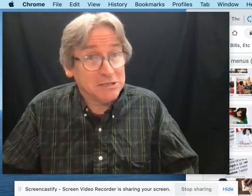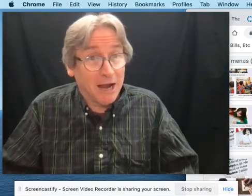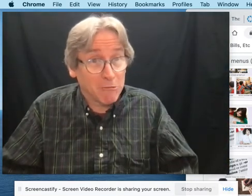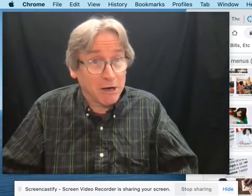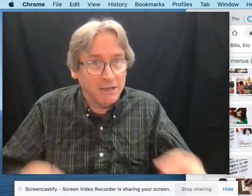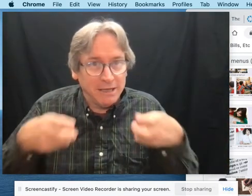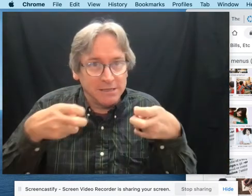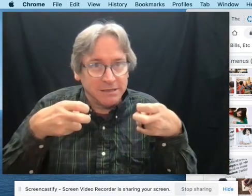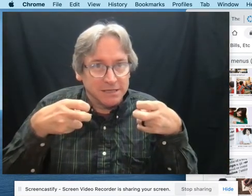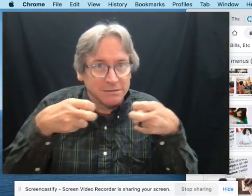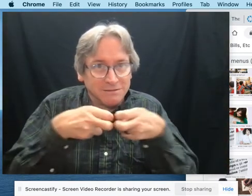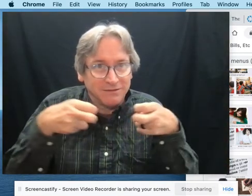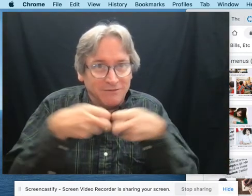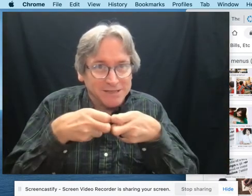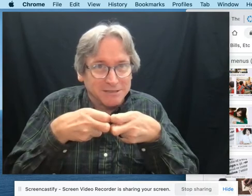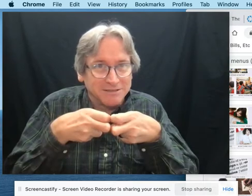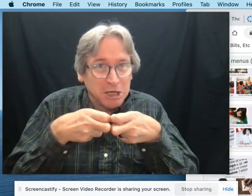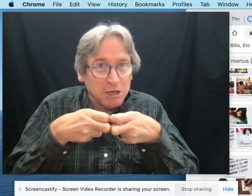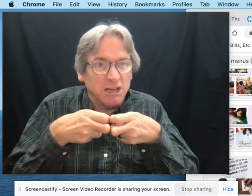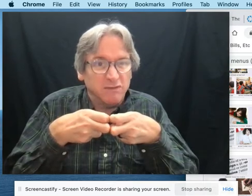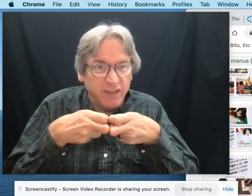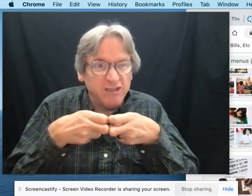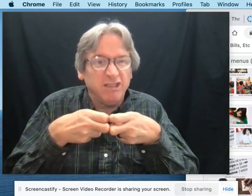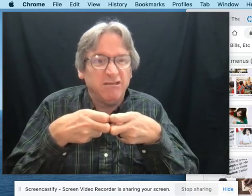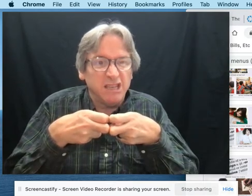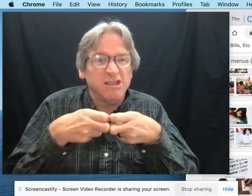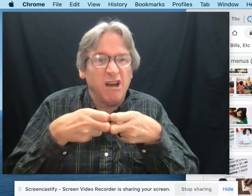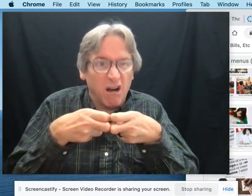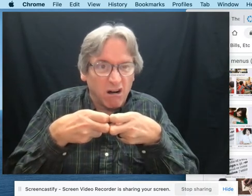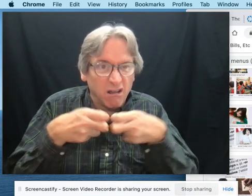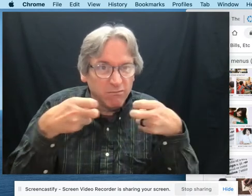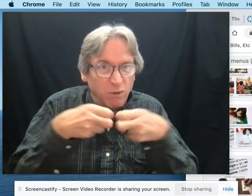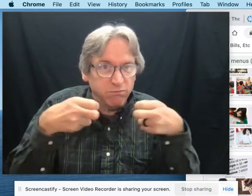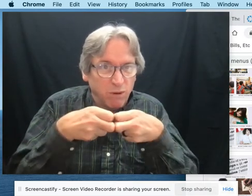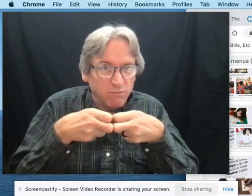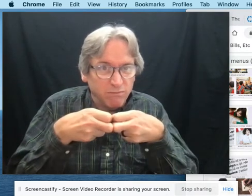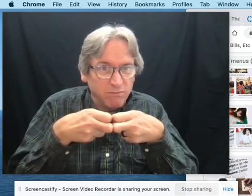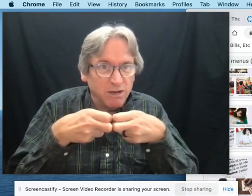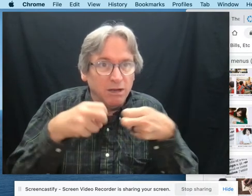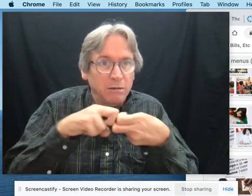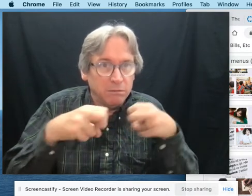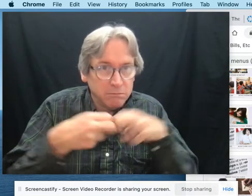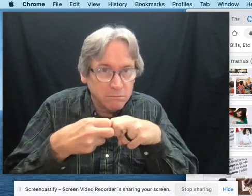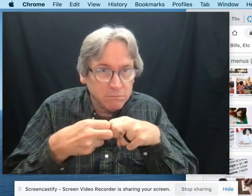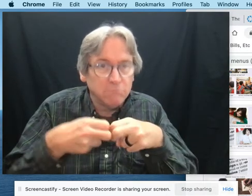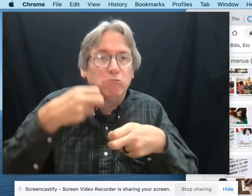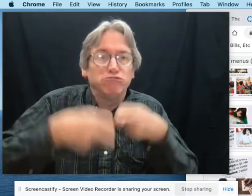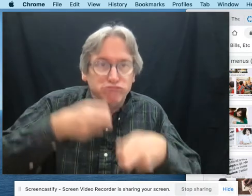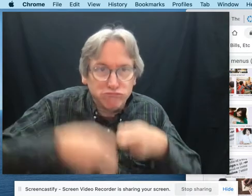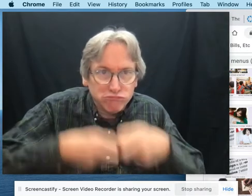physics, ironically, is this, physics, because physics is hard.